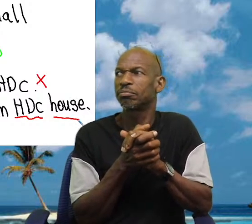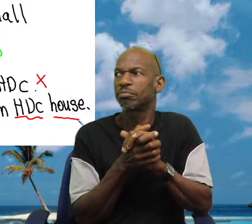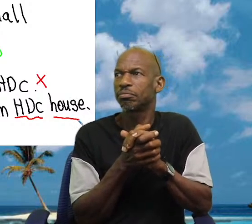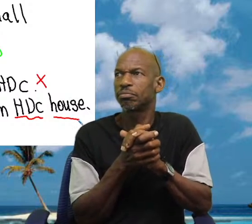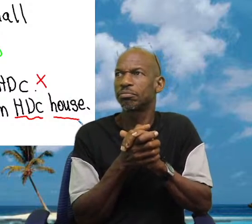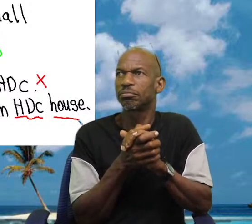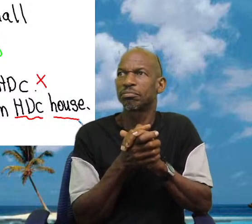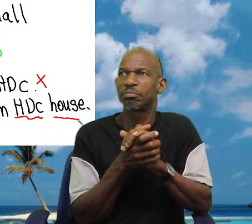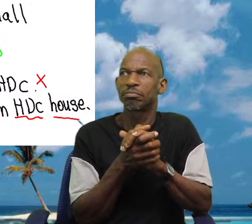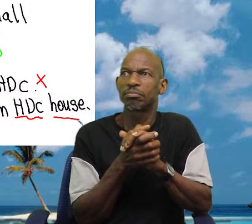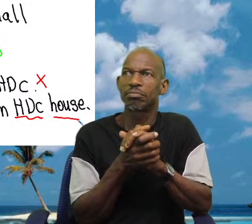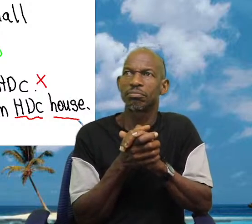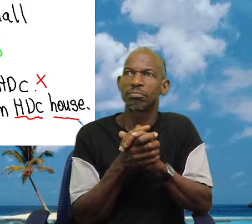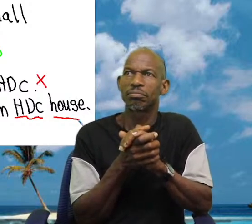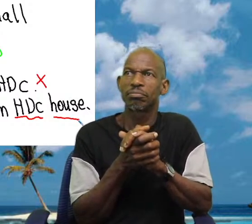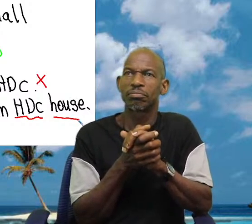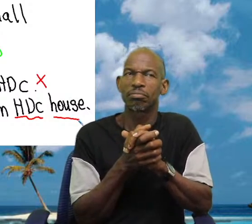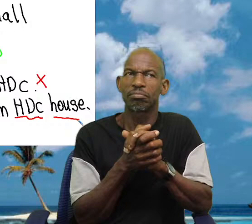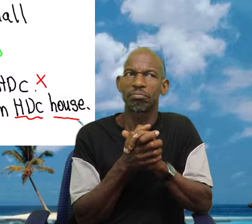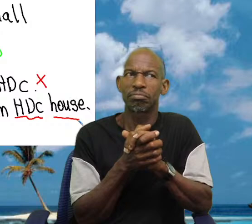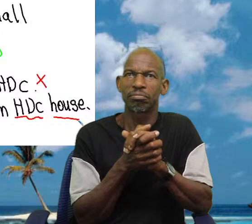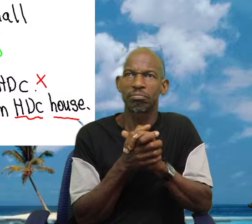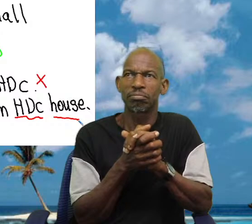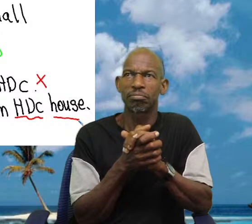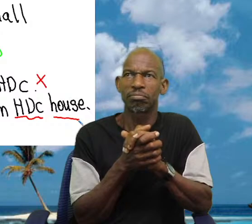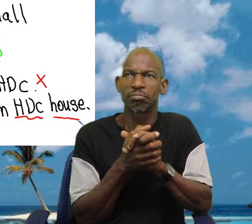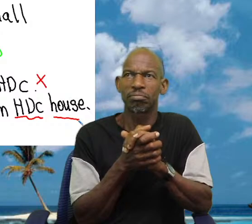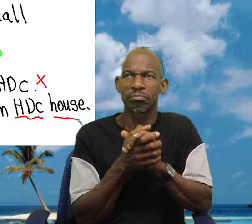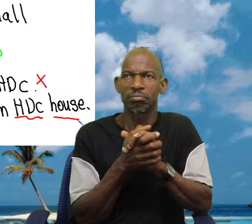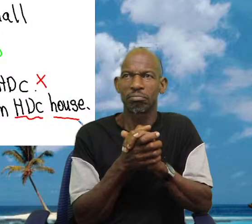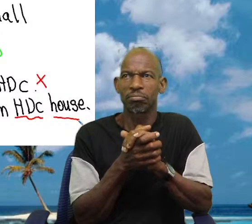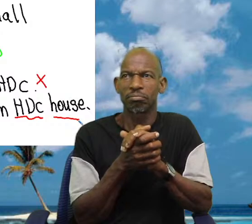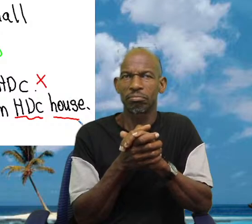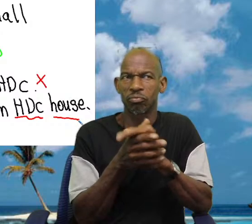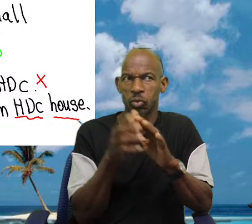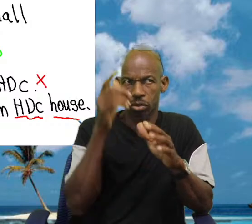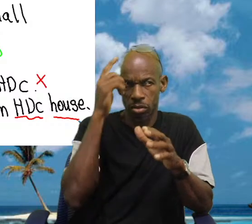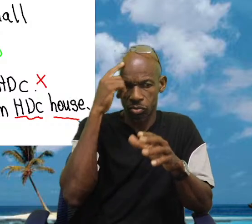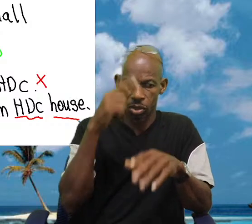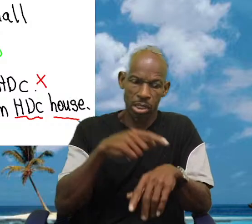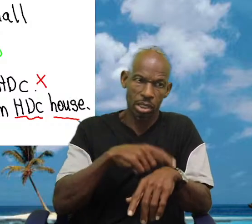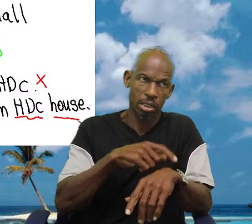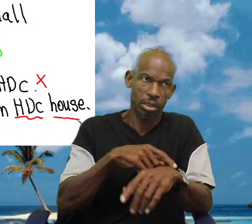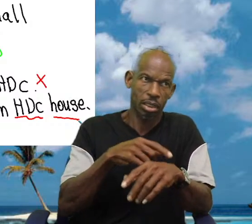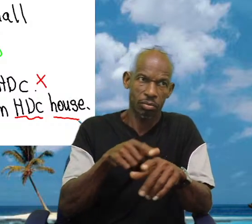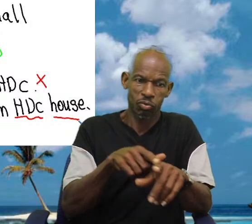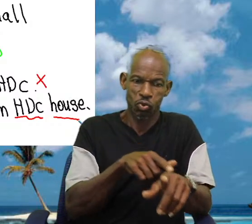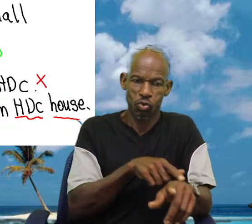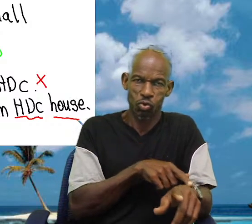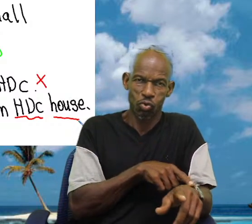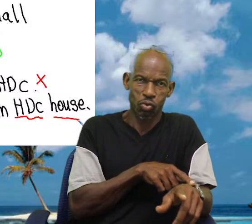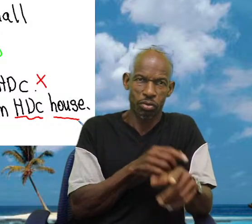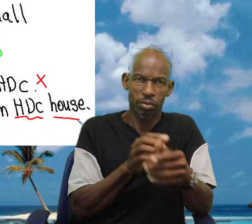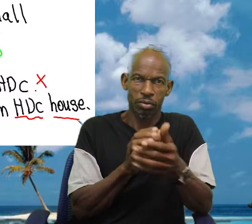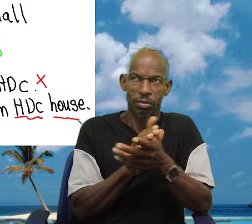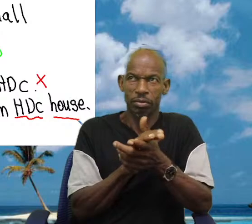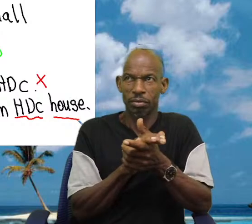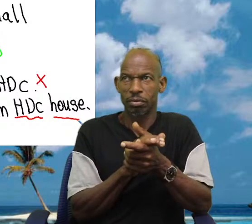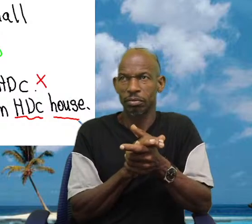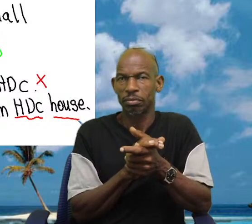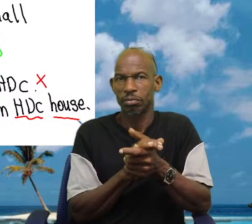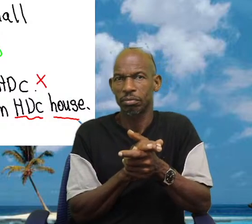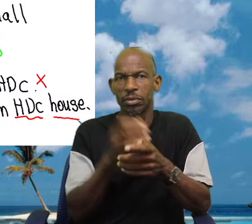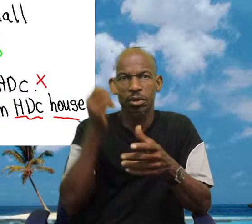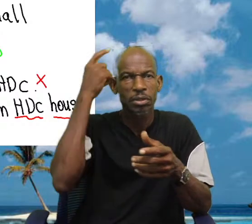All right, so I know I have went a little over time today, and I hope I did not. I'm seeing Sabriki hands up.